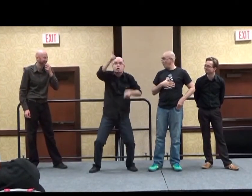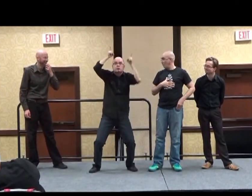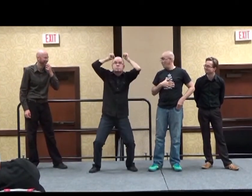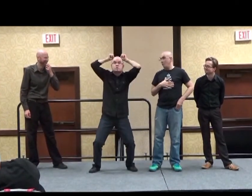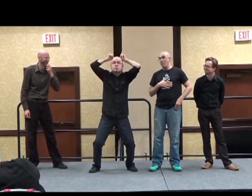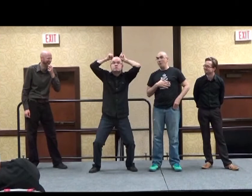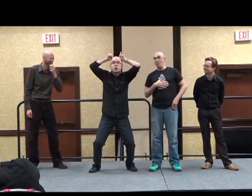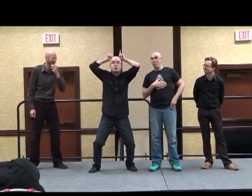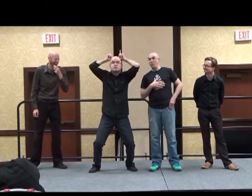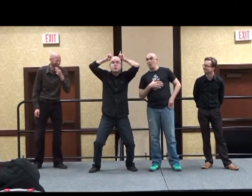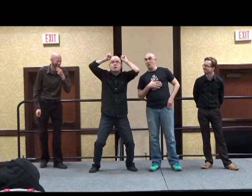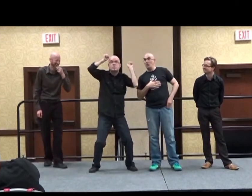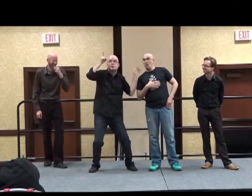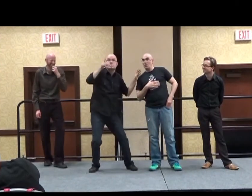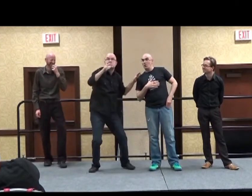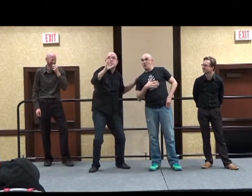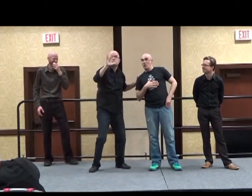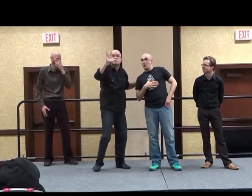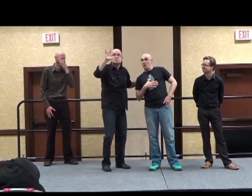Look, there's a UFO! There's aliens coming!